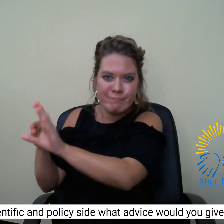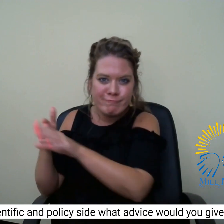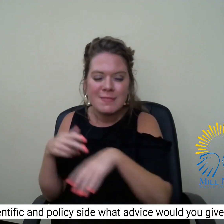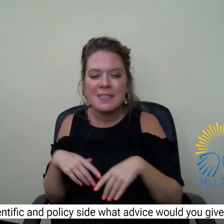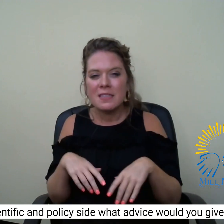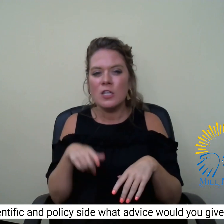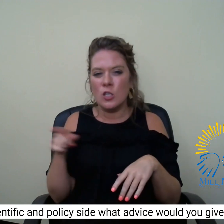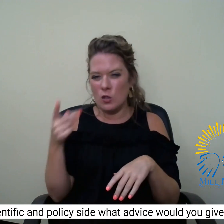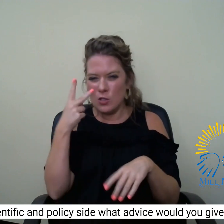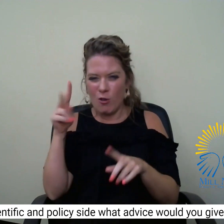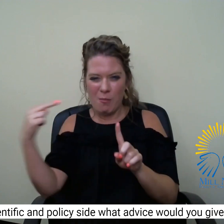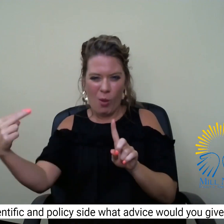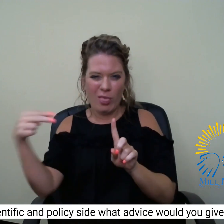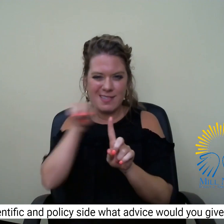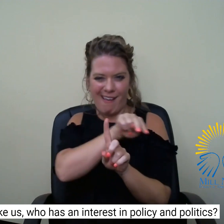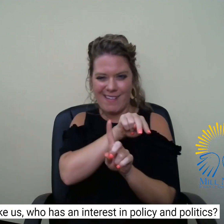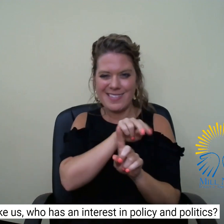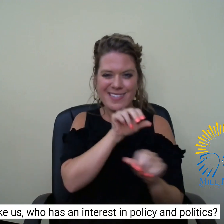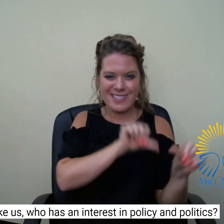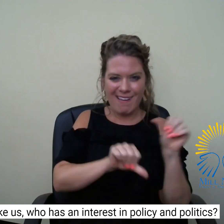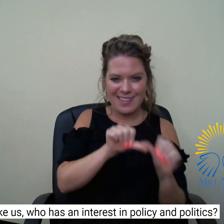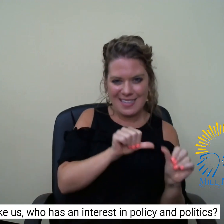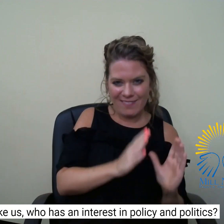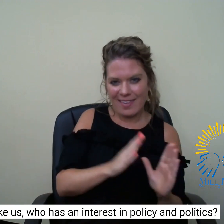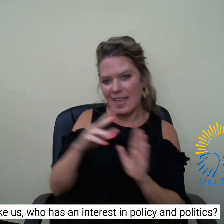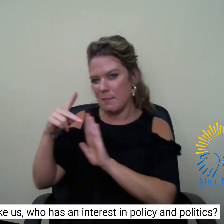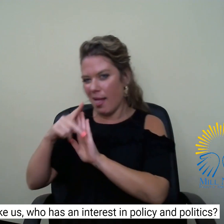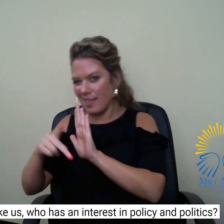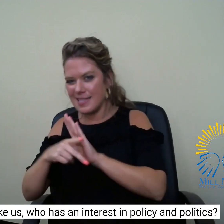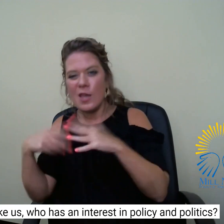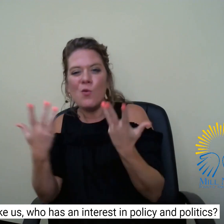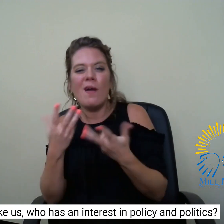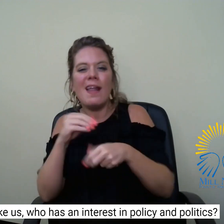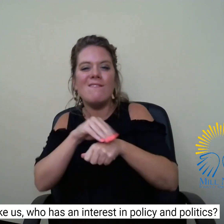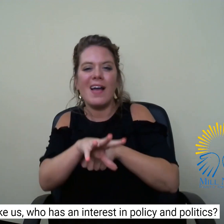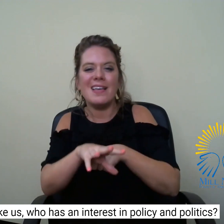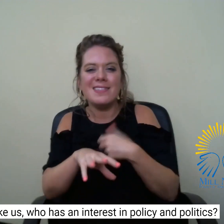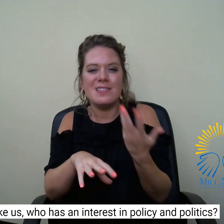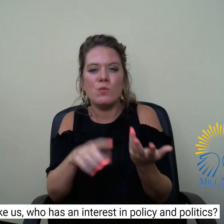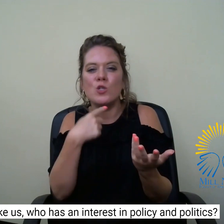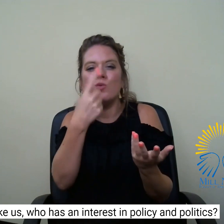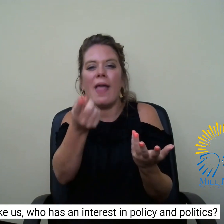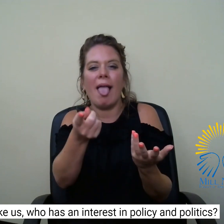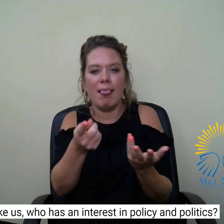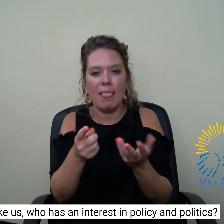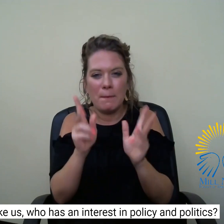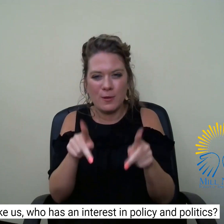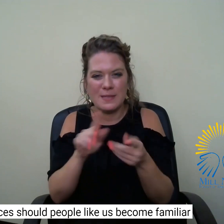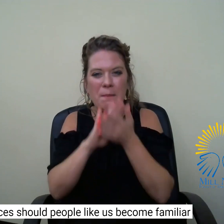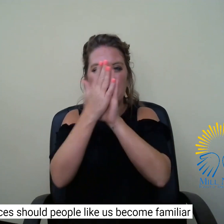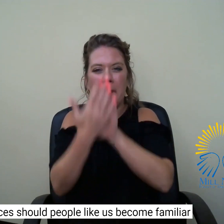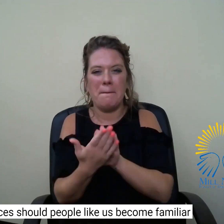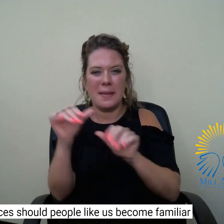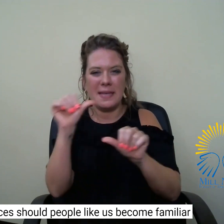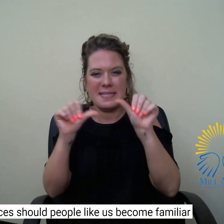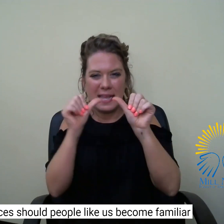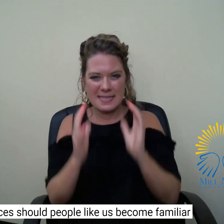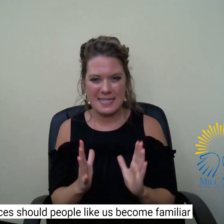policy side, what advice would you give a rising scientist like us who has an interest in policy and politics? What resources should people like